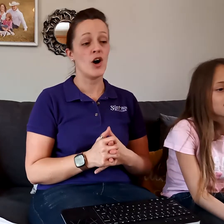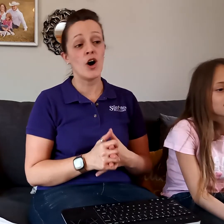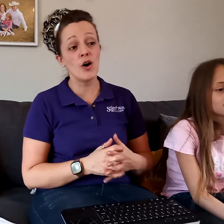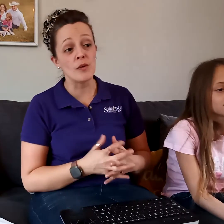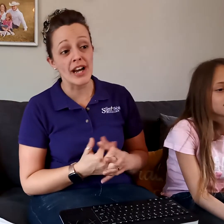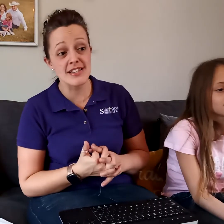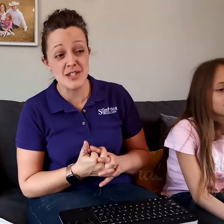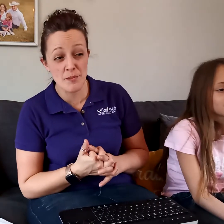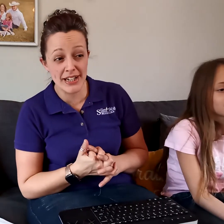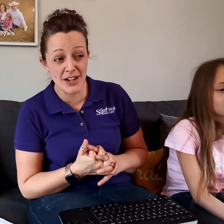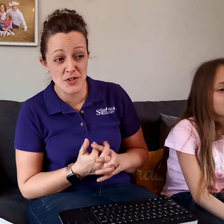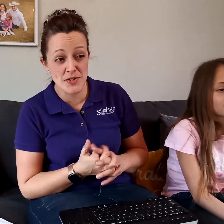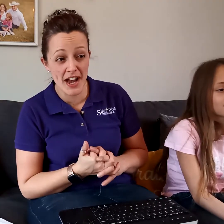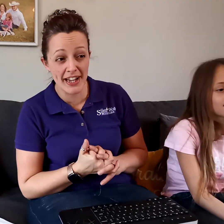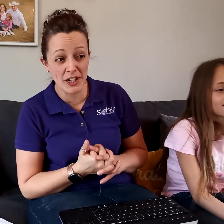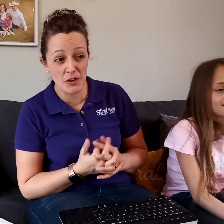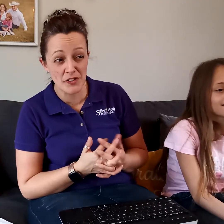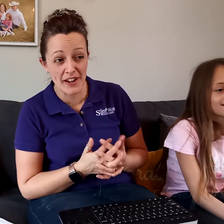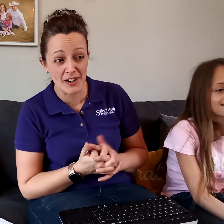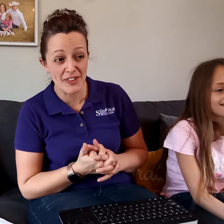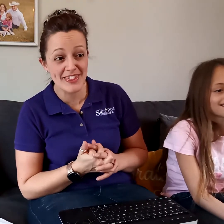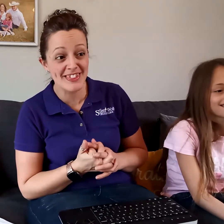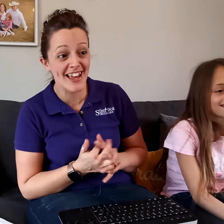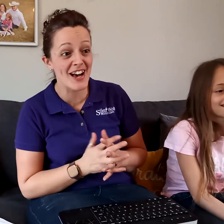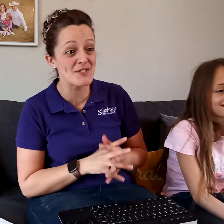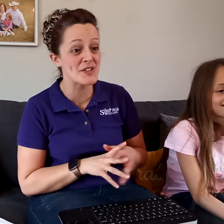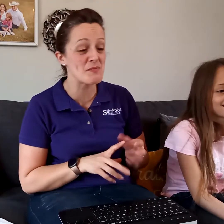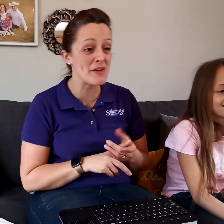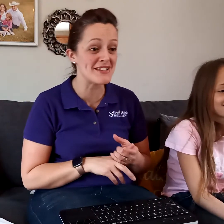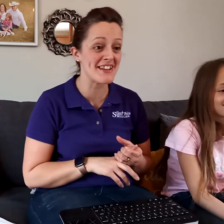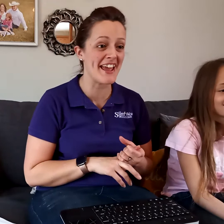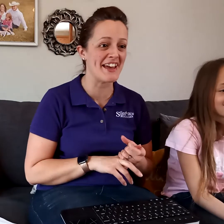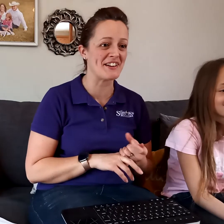Oh, and somebody else who's hiding over there. That would be Tanner.